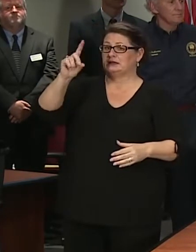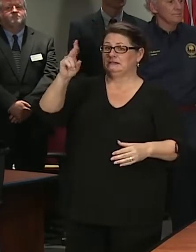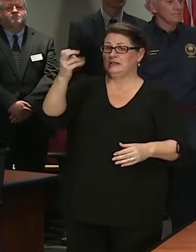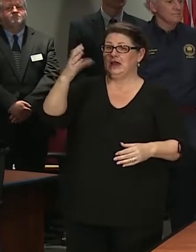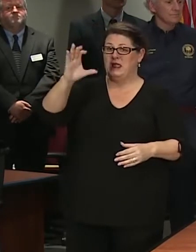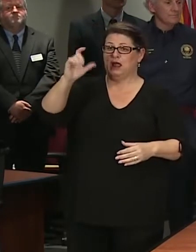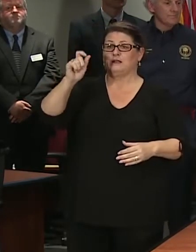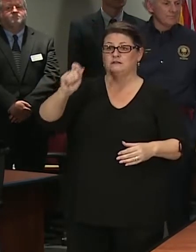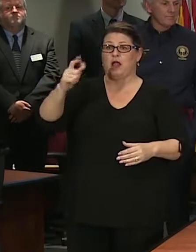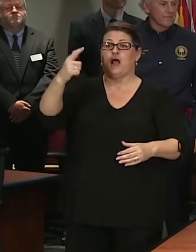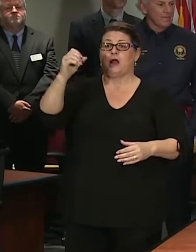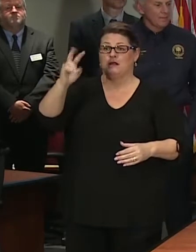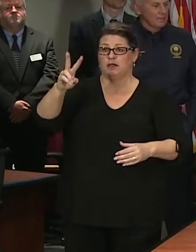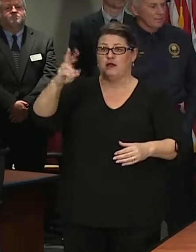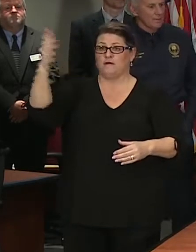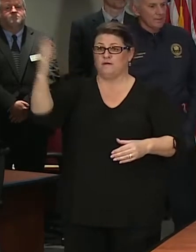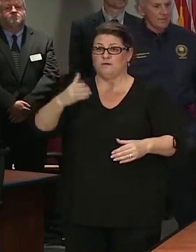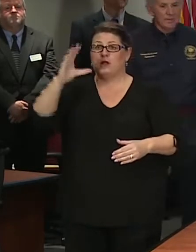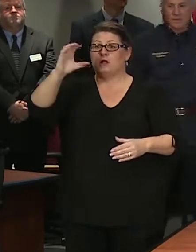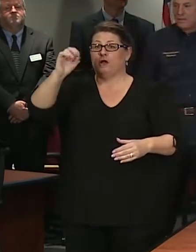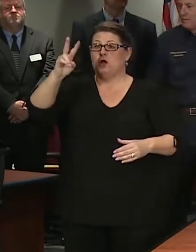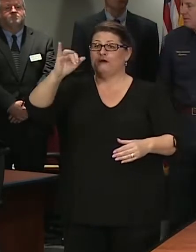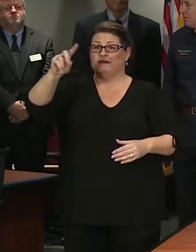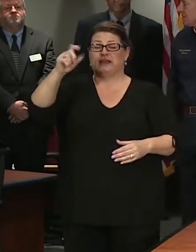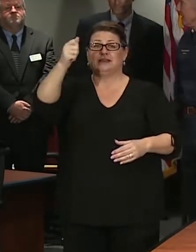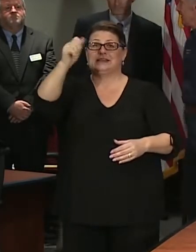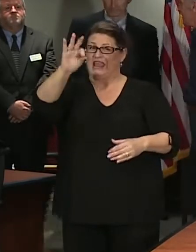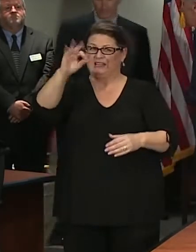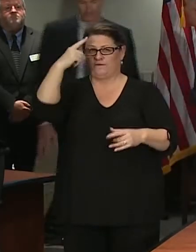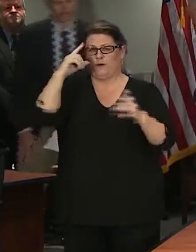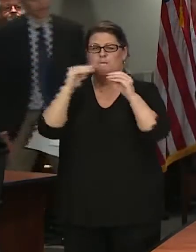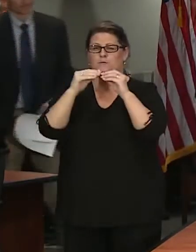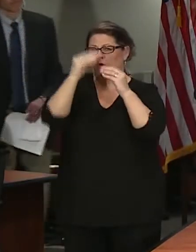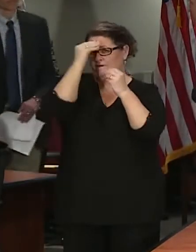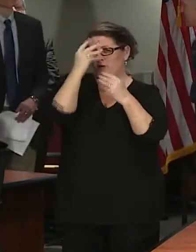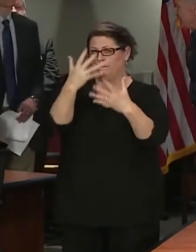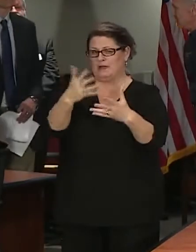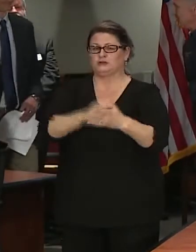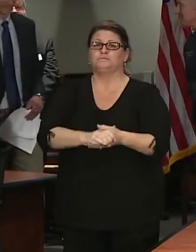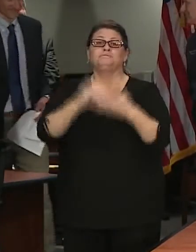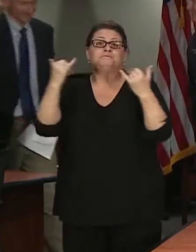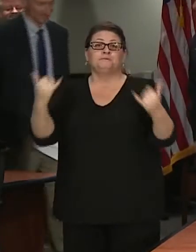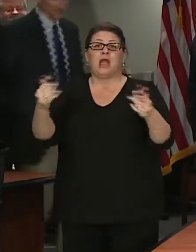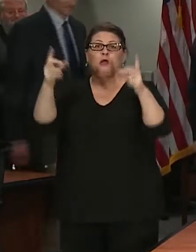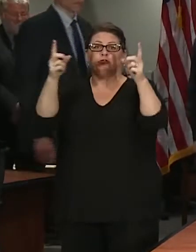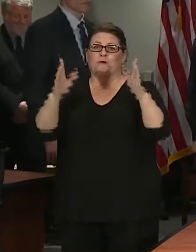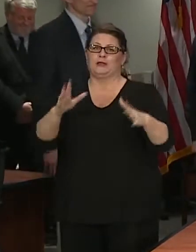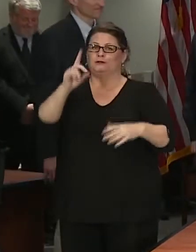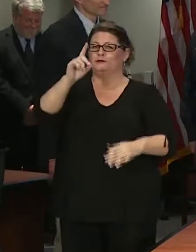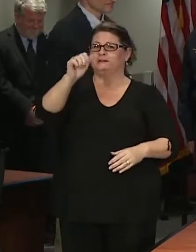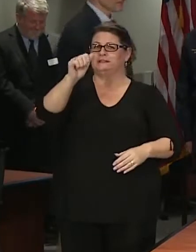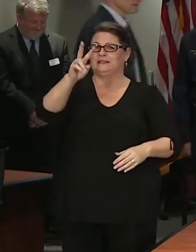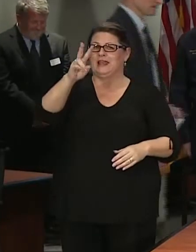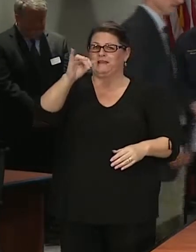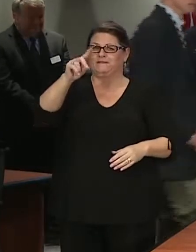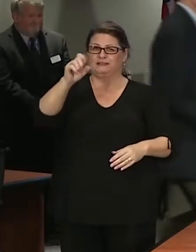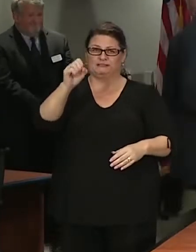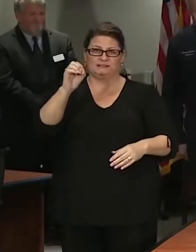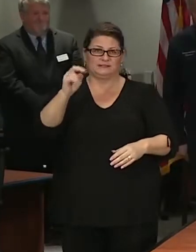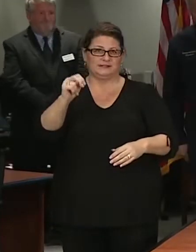scdhec.gov/COVID-19. Thank you. Thank you. Dr. Davidson, Mr. Davidson, Director Davidson. Thank you, sir. Thank